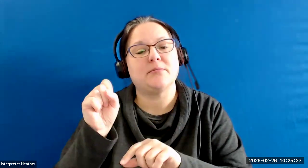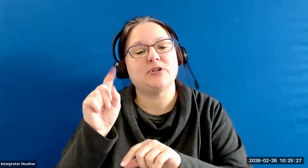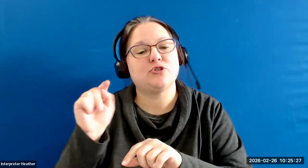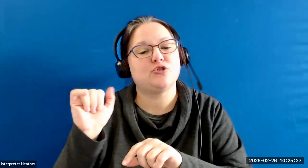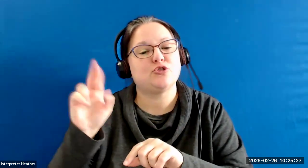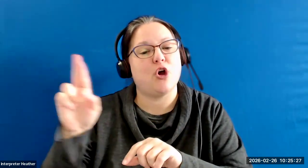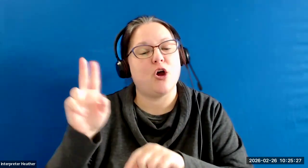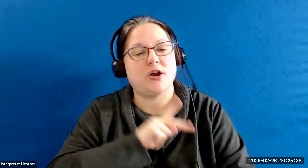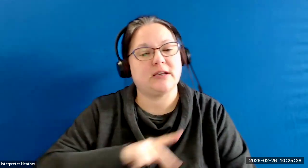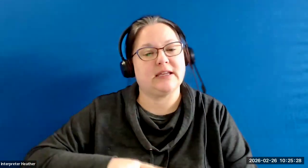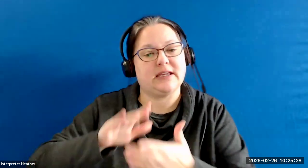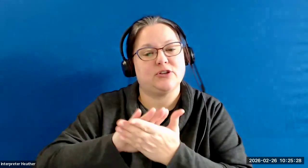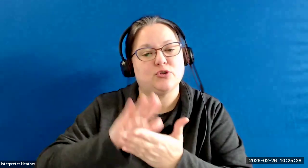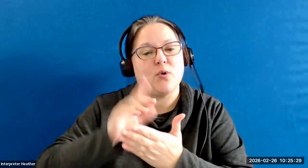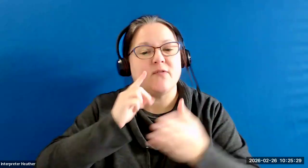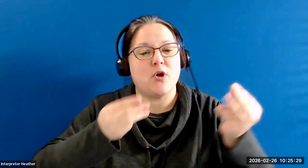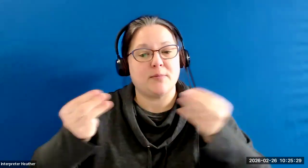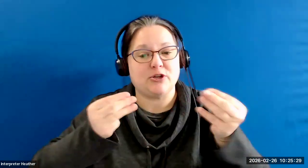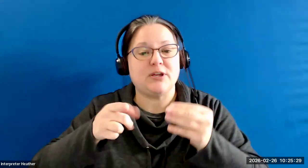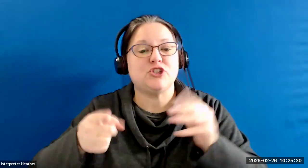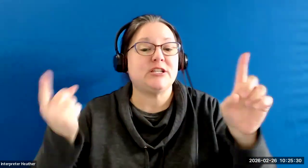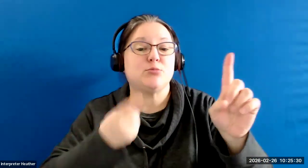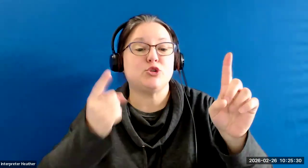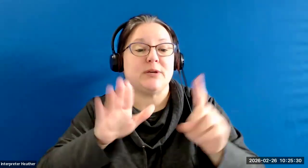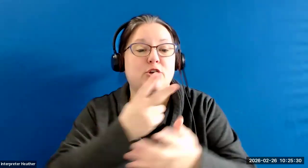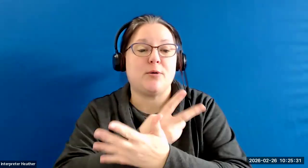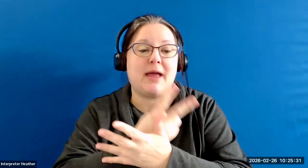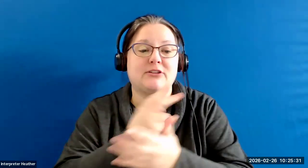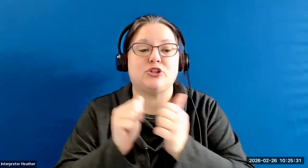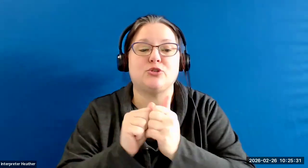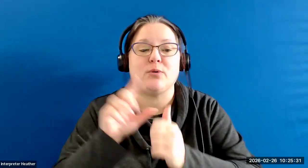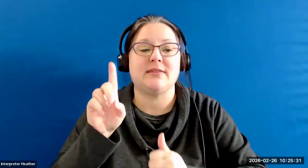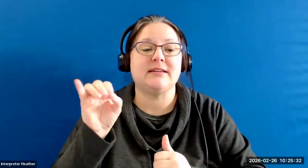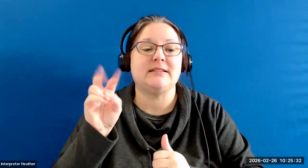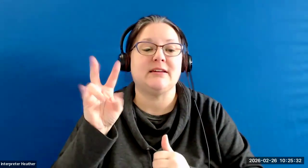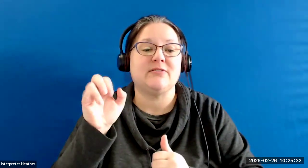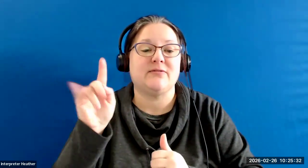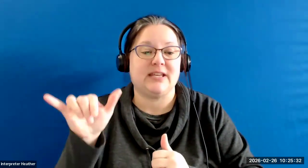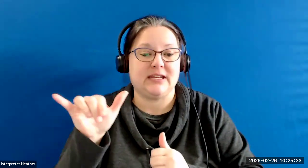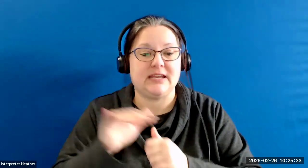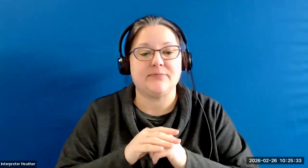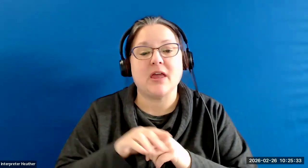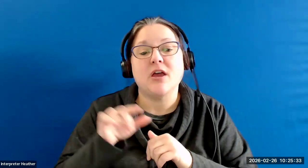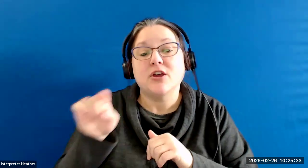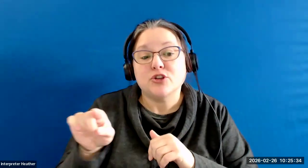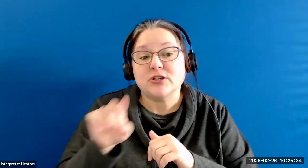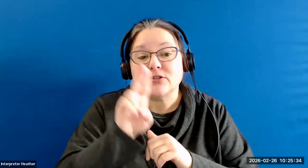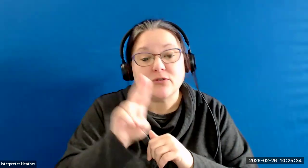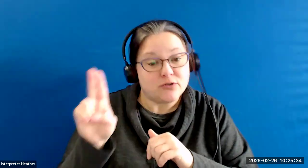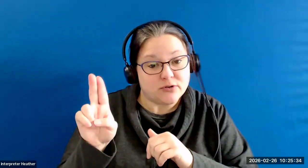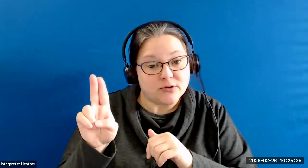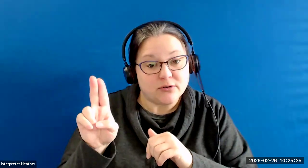Ministry, pursuing their master's in divinity. She identifies as a Unitarian